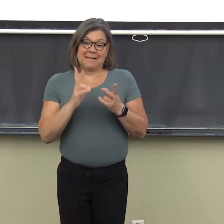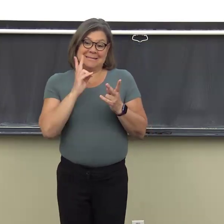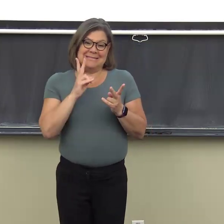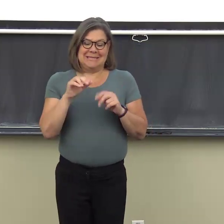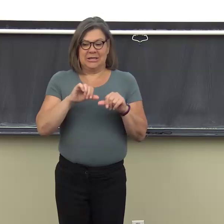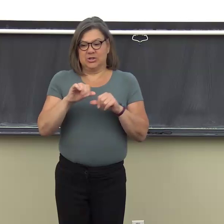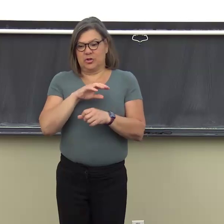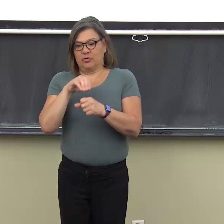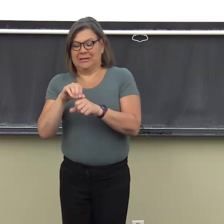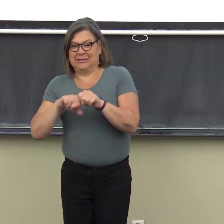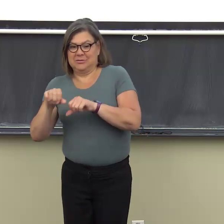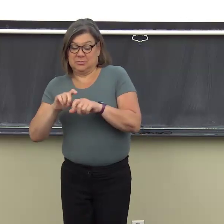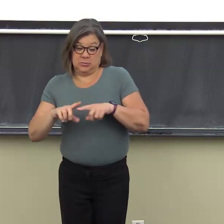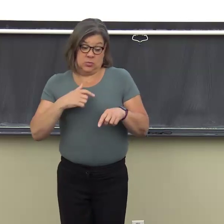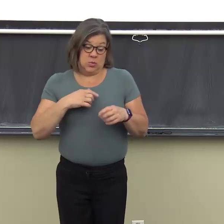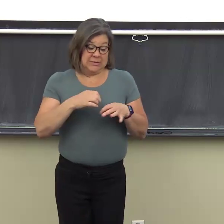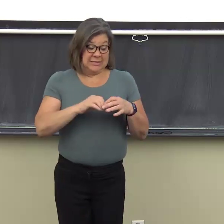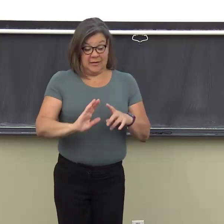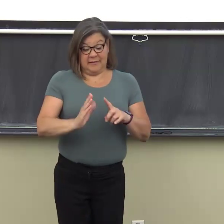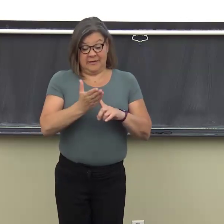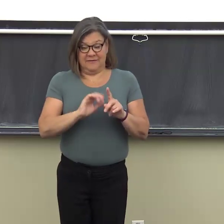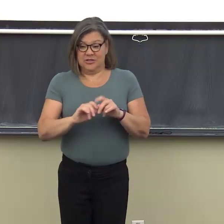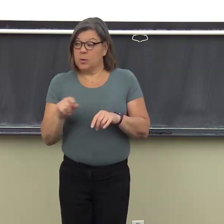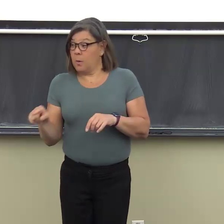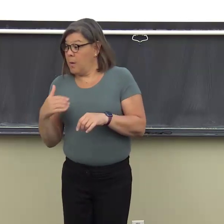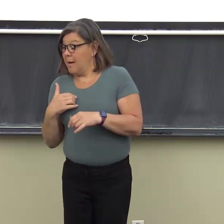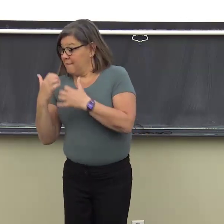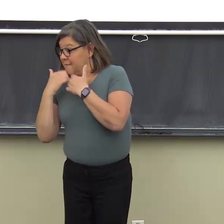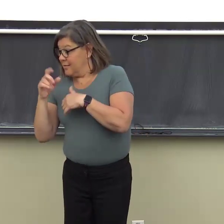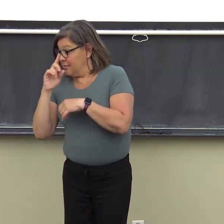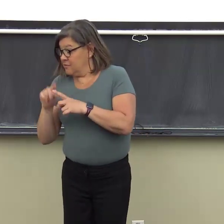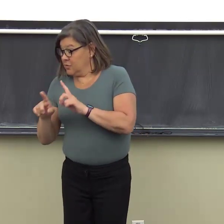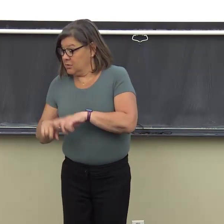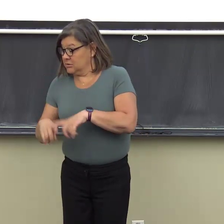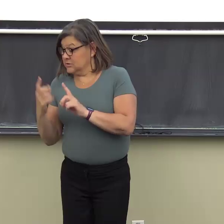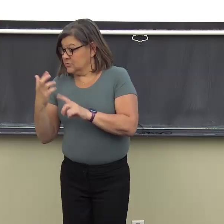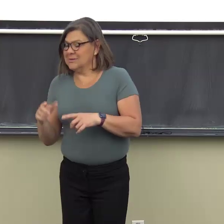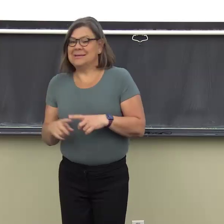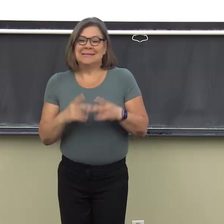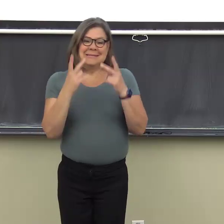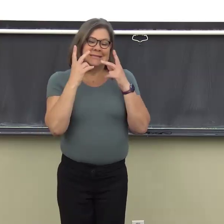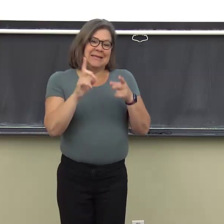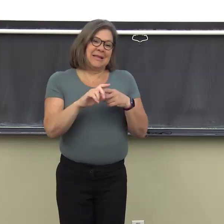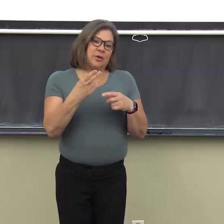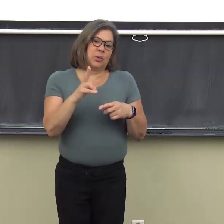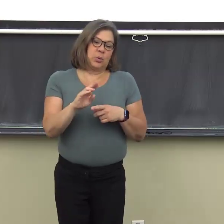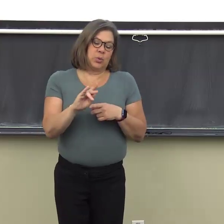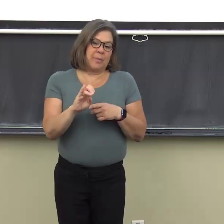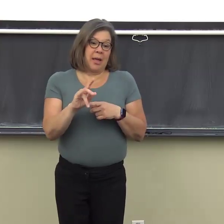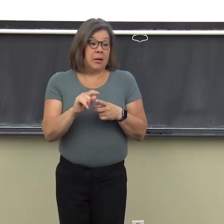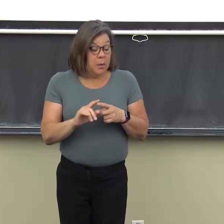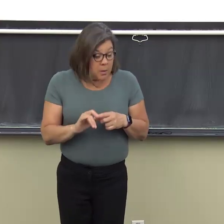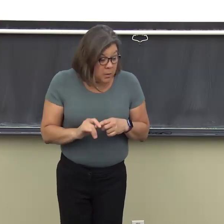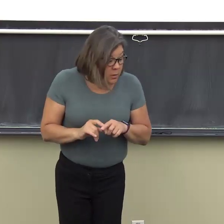other. So rather than convincing someone that someone else has value for difference, it's seeing like the humanity that is, oh, these are